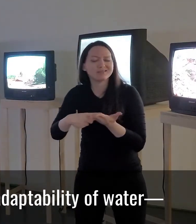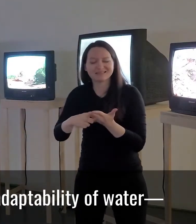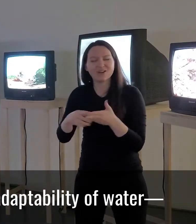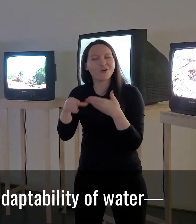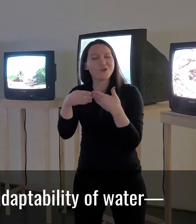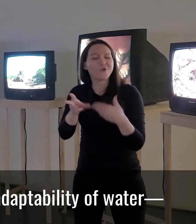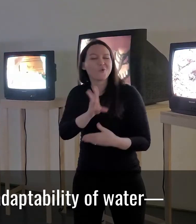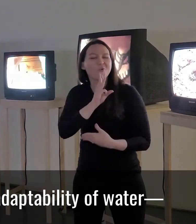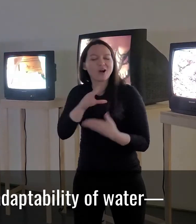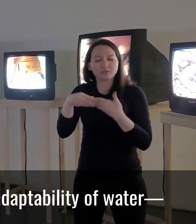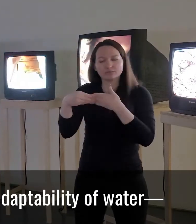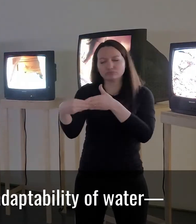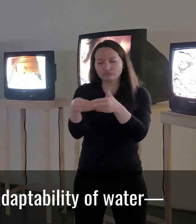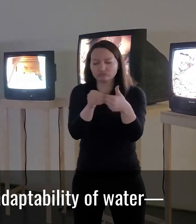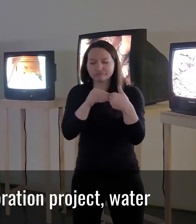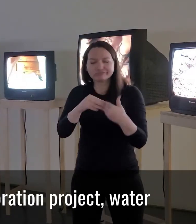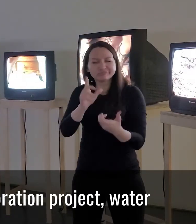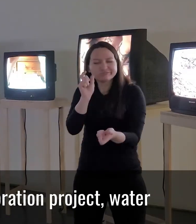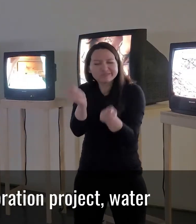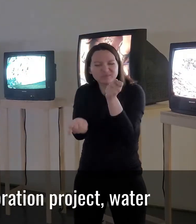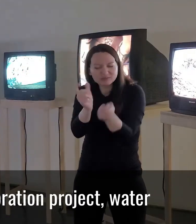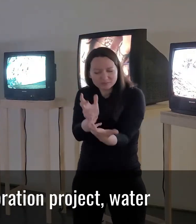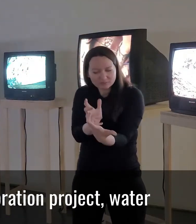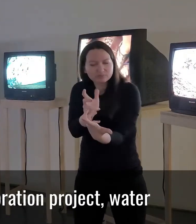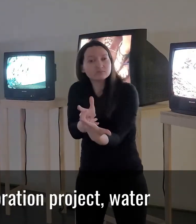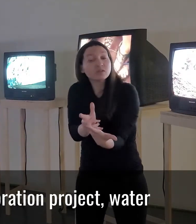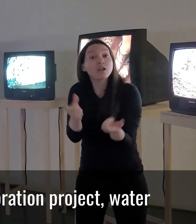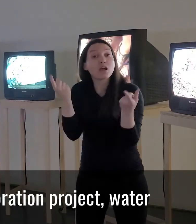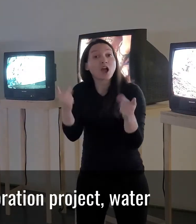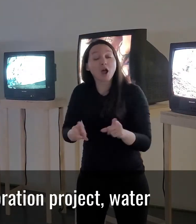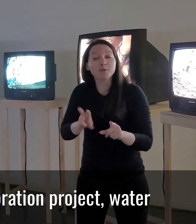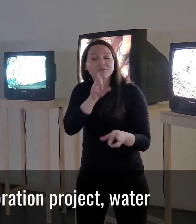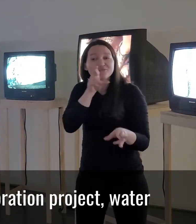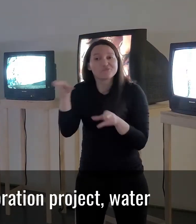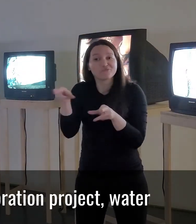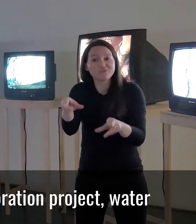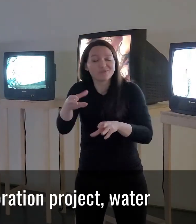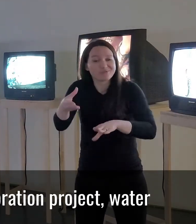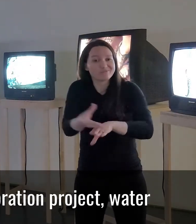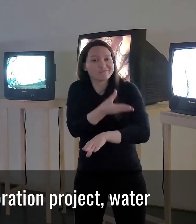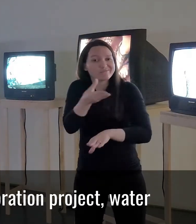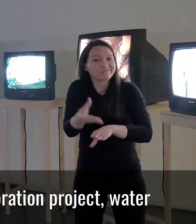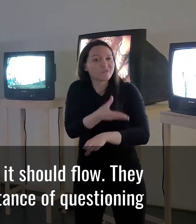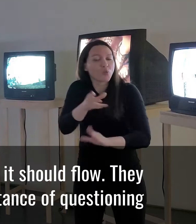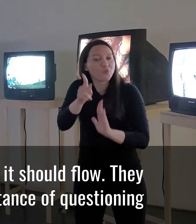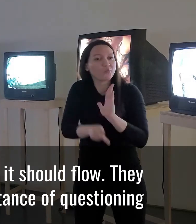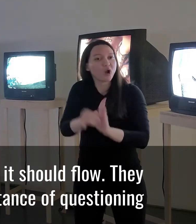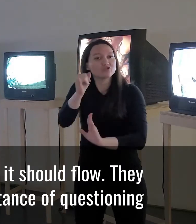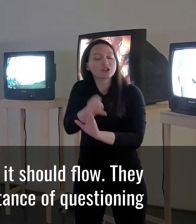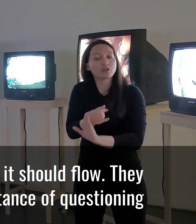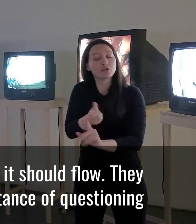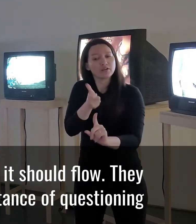of water, how in a river restoration project, water remembers where it should